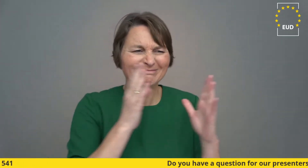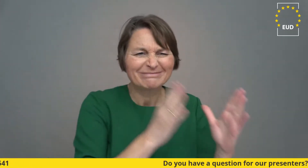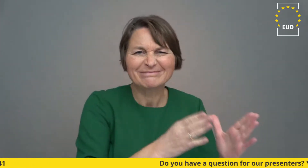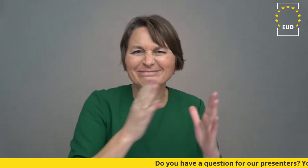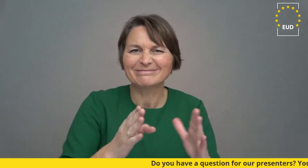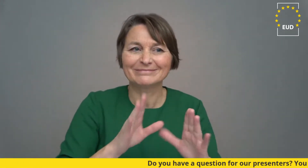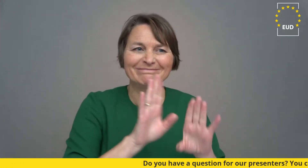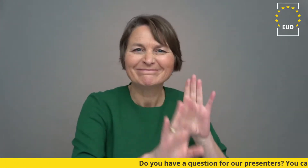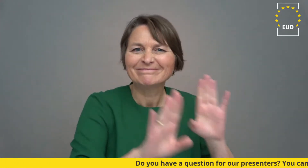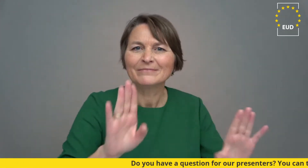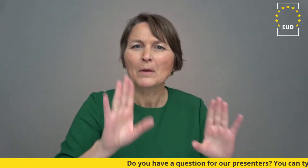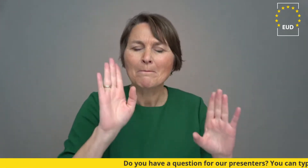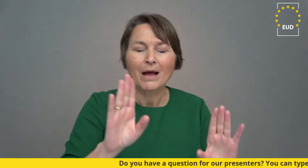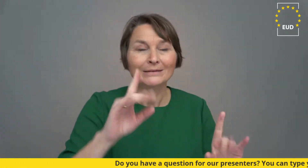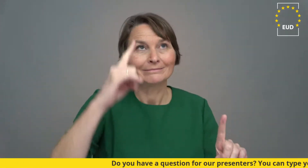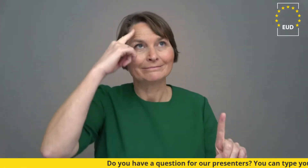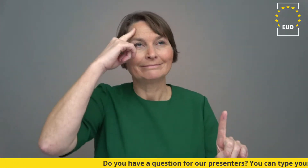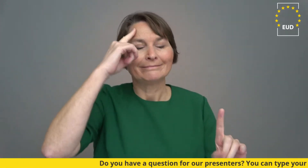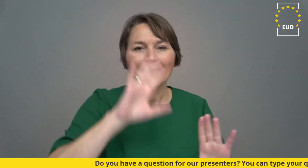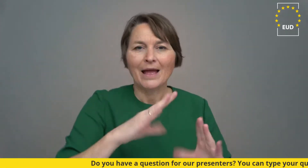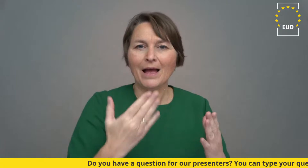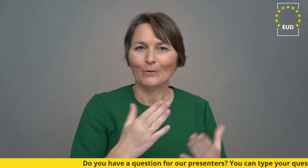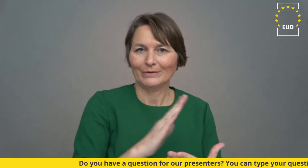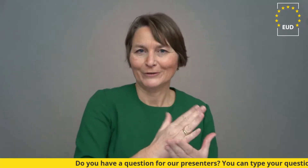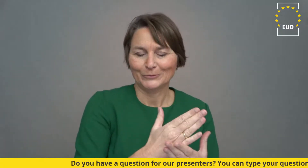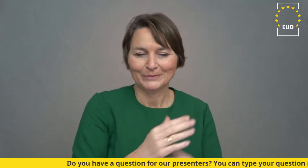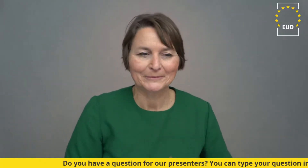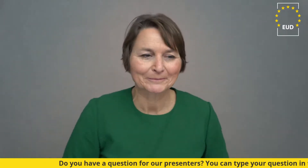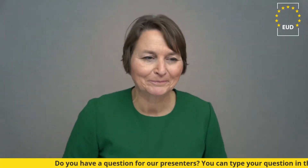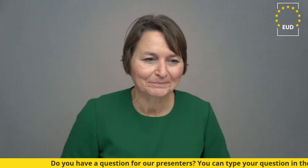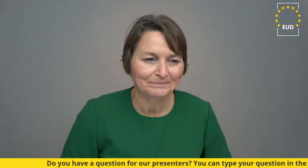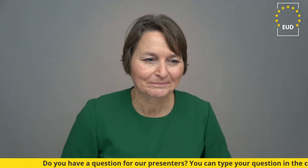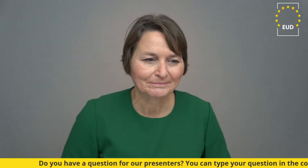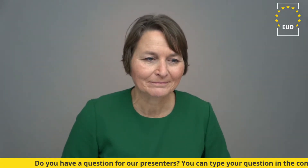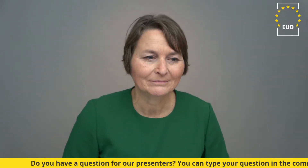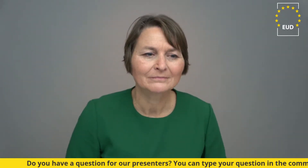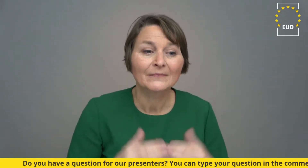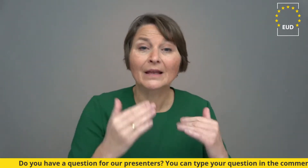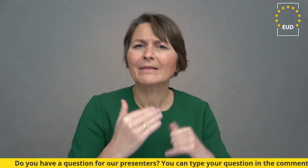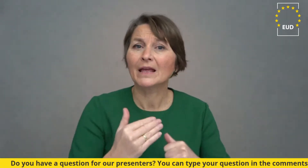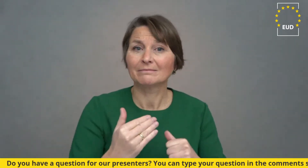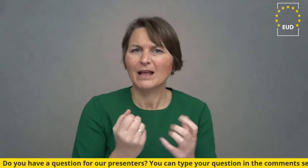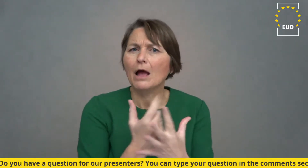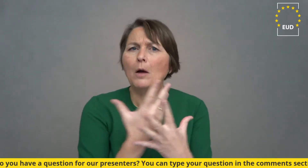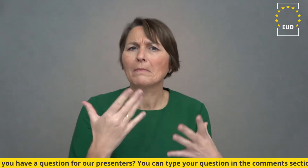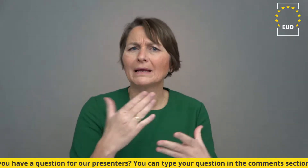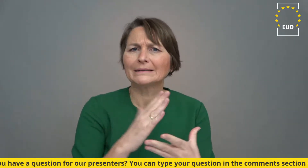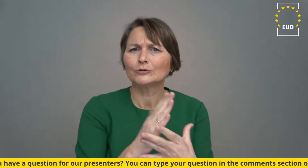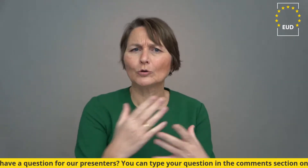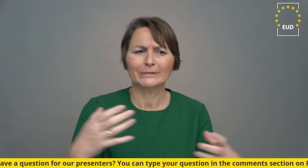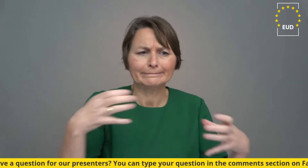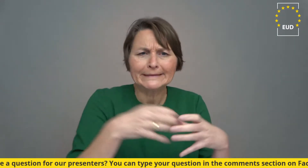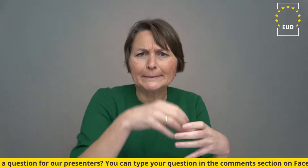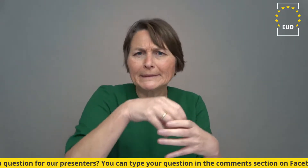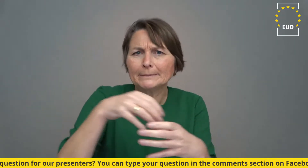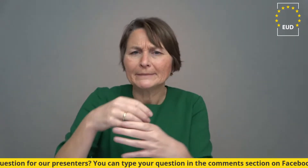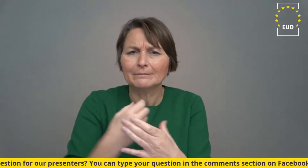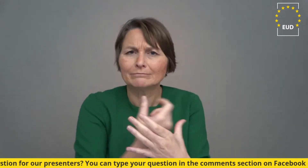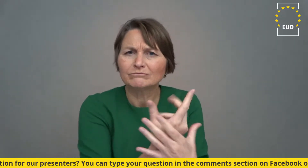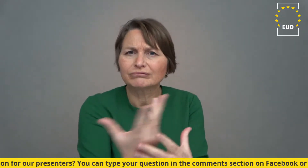And you also need to make sure that you have different interpreters for different genres. You have formal interpretation for the news, and you also